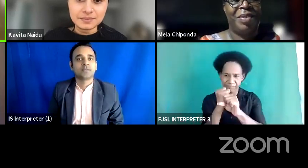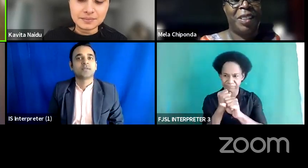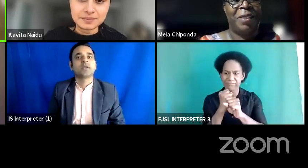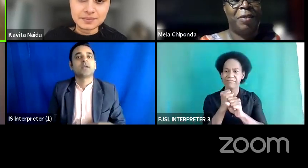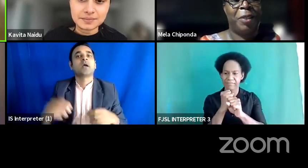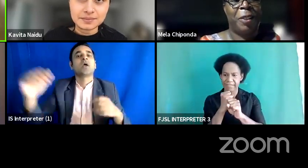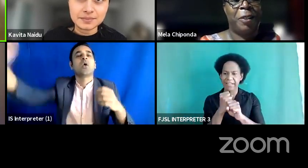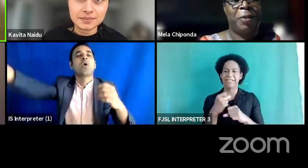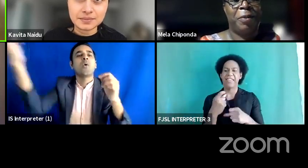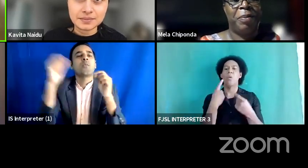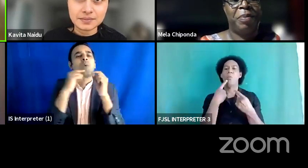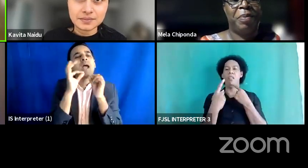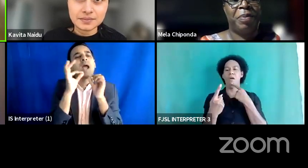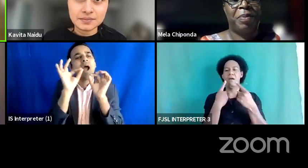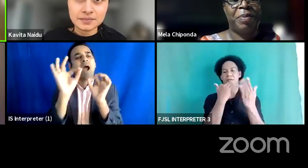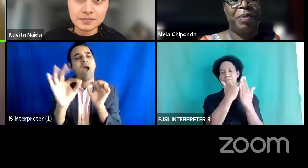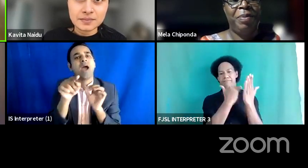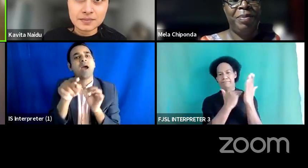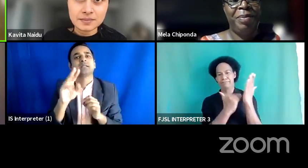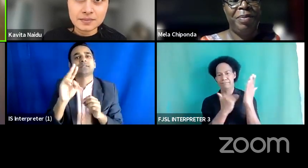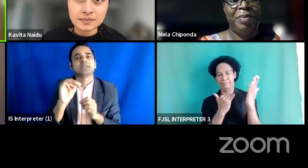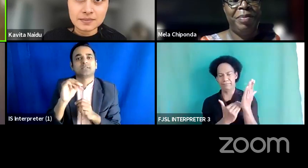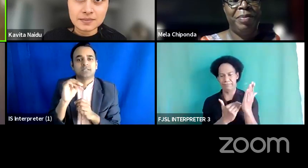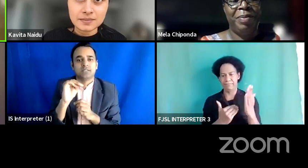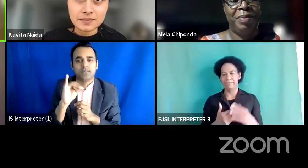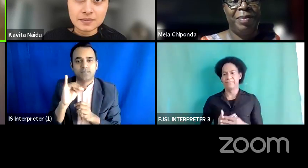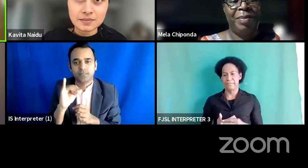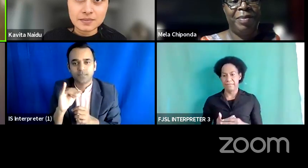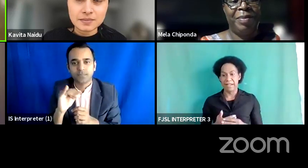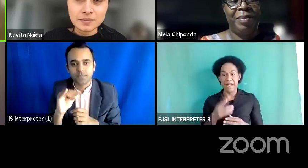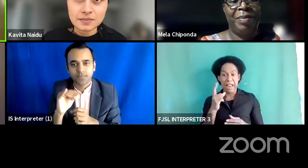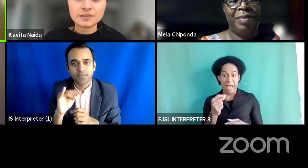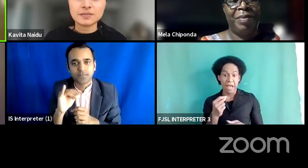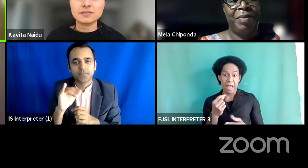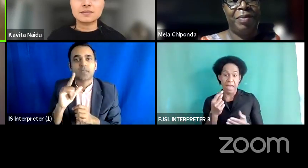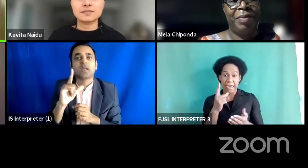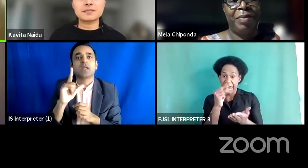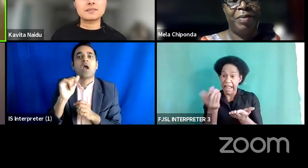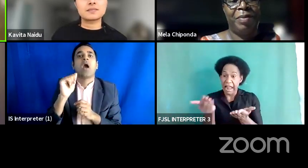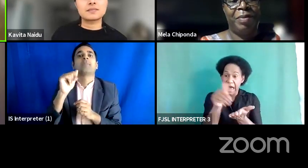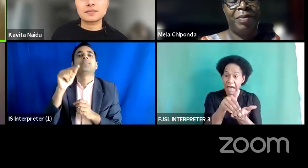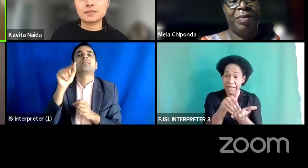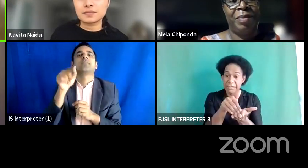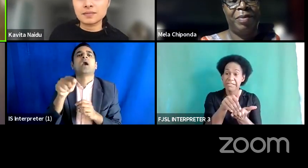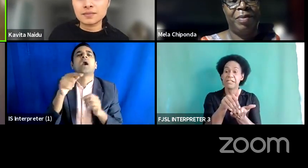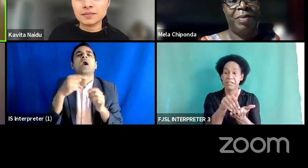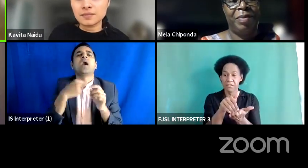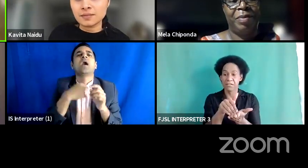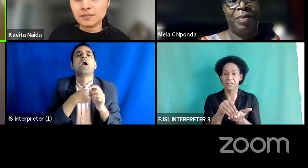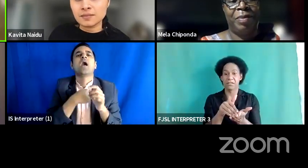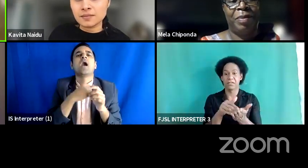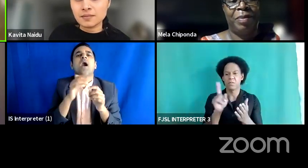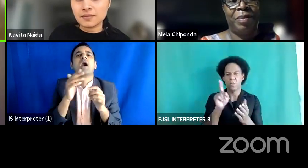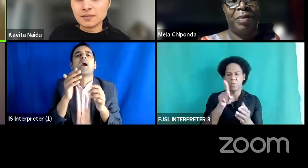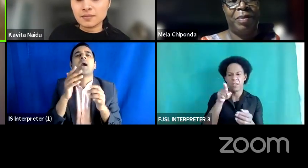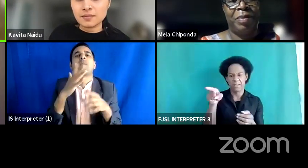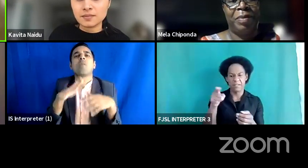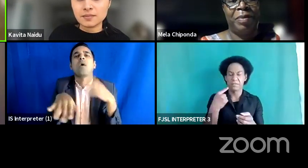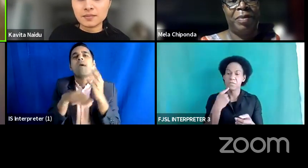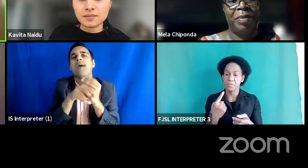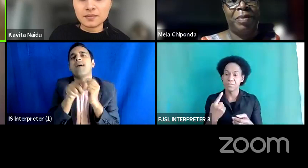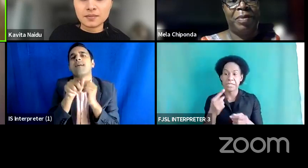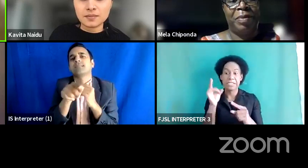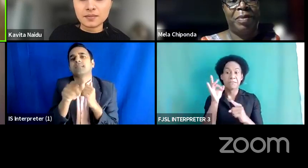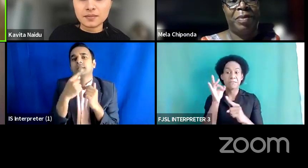add to what Felogene has said, especially about, I think, Felogene, you presented the challenges,